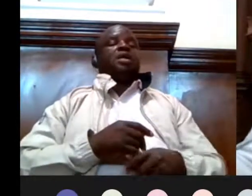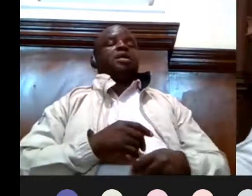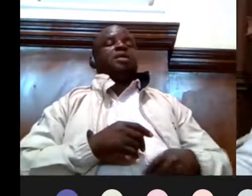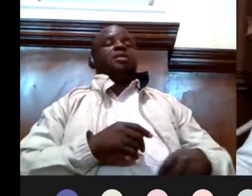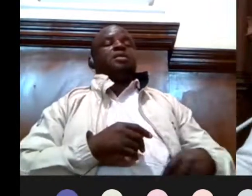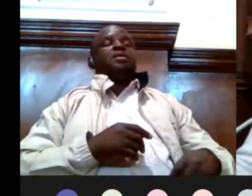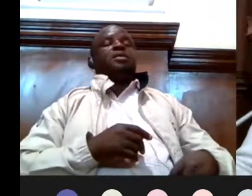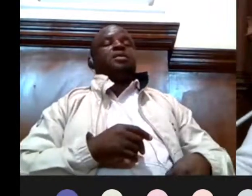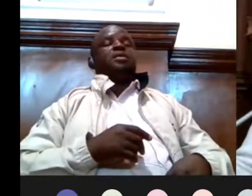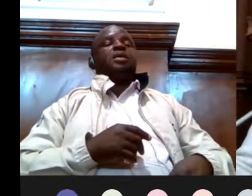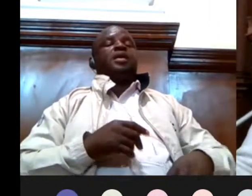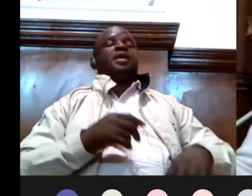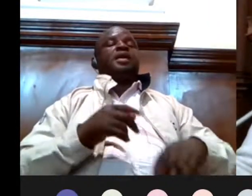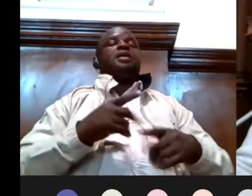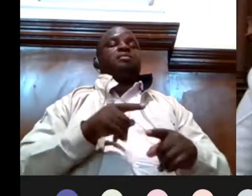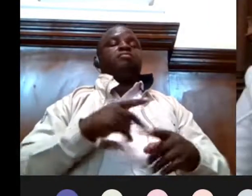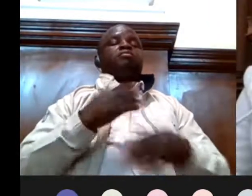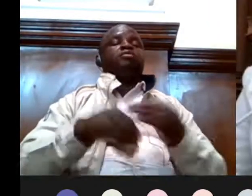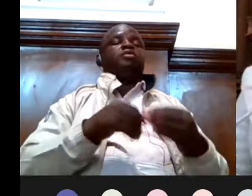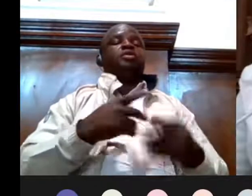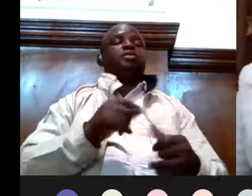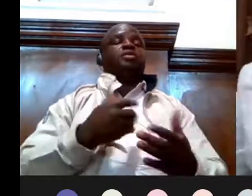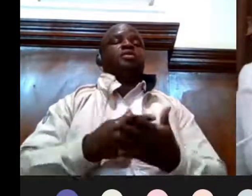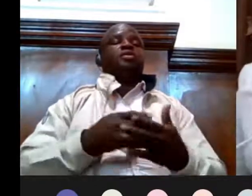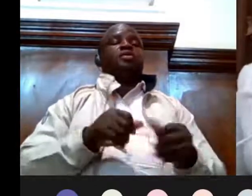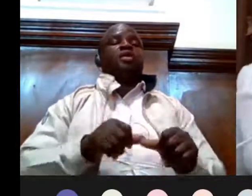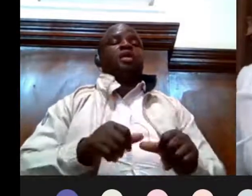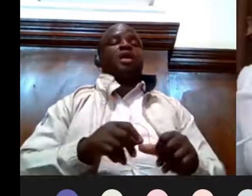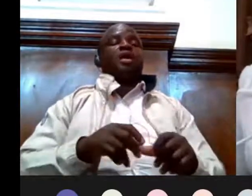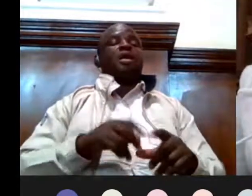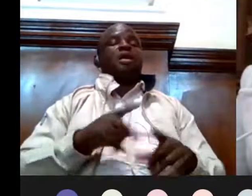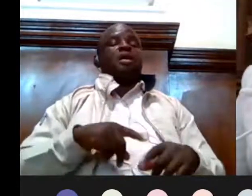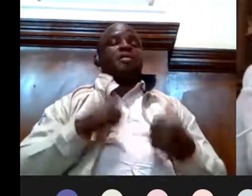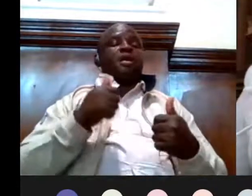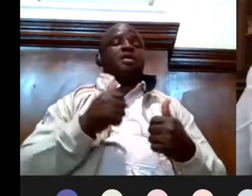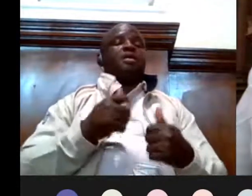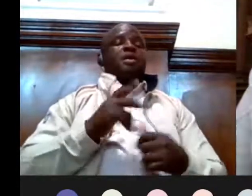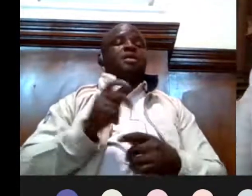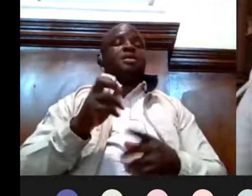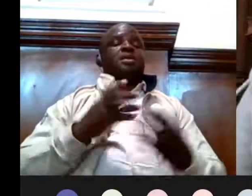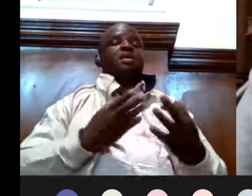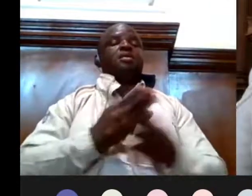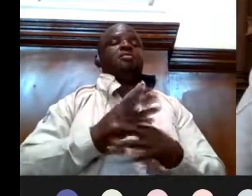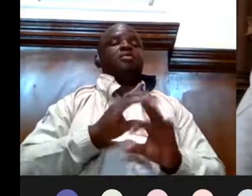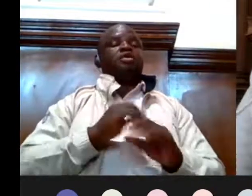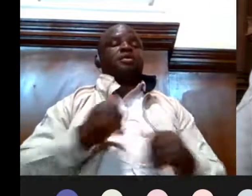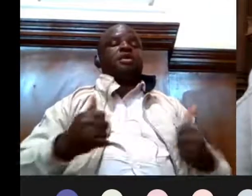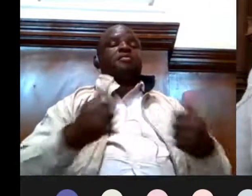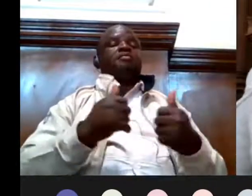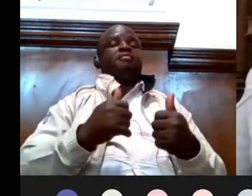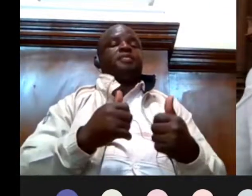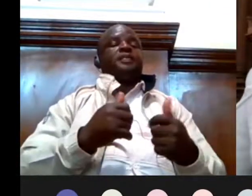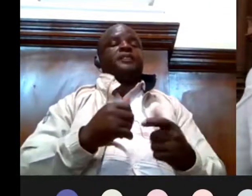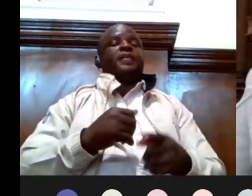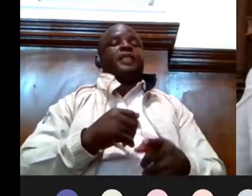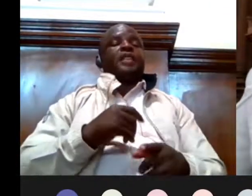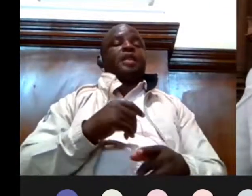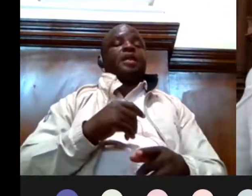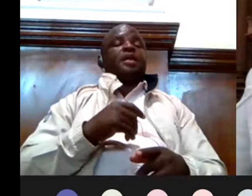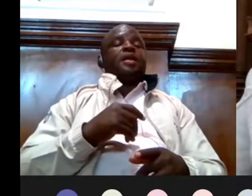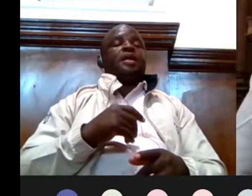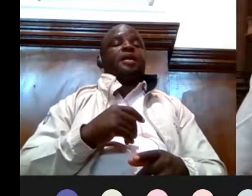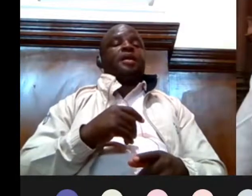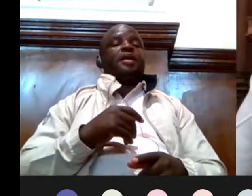fortitude, continue trying to survive, the ANC politicians sit around Honourable tables. Kleinhans, yeah, I think this is